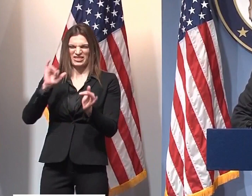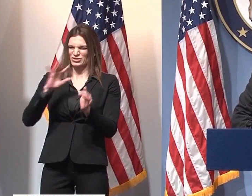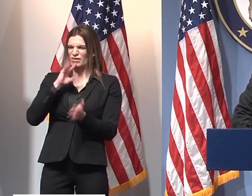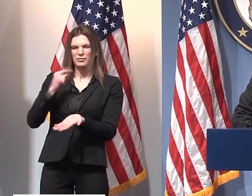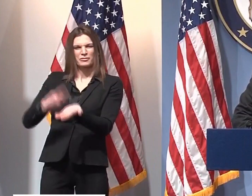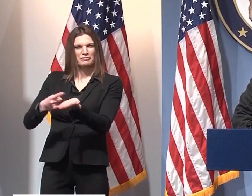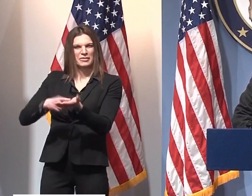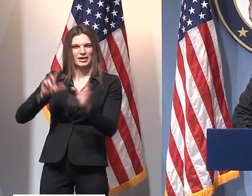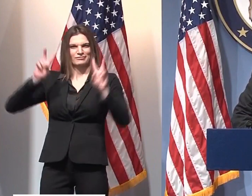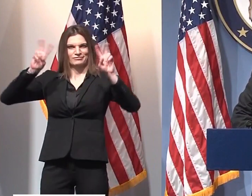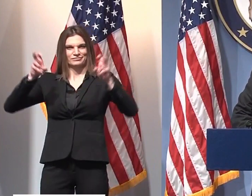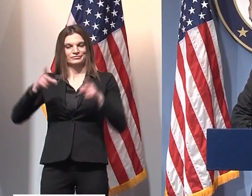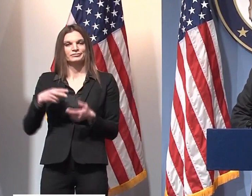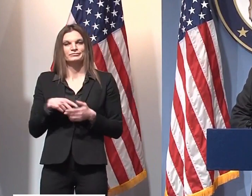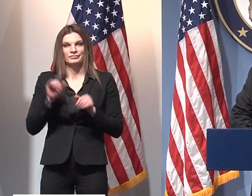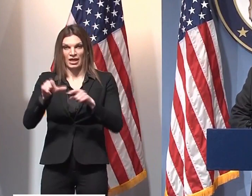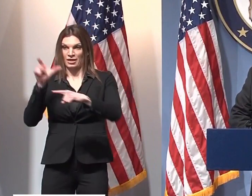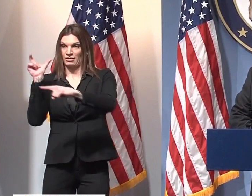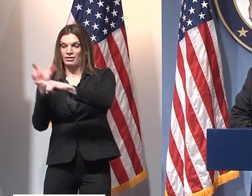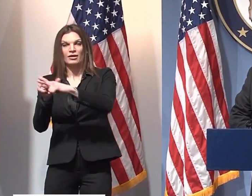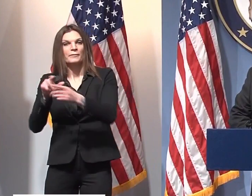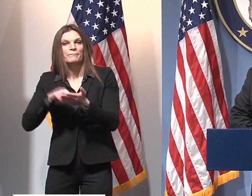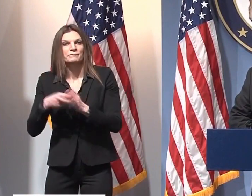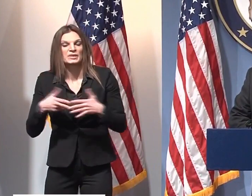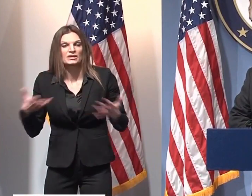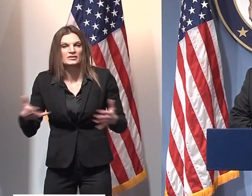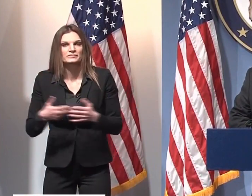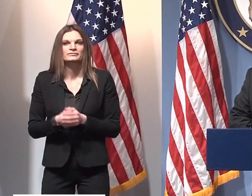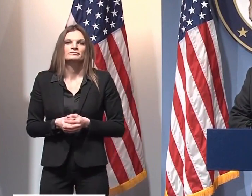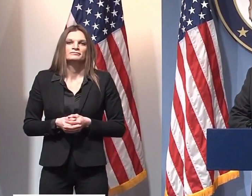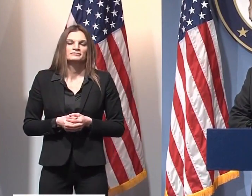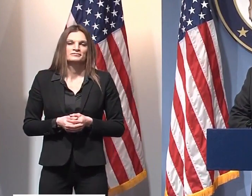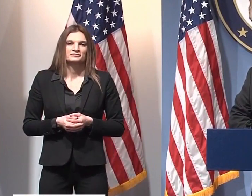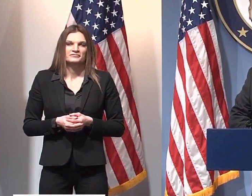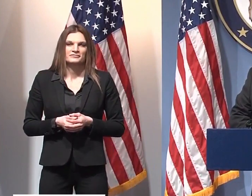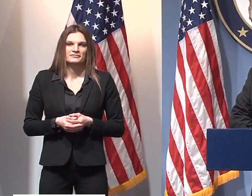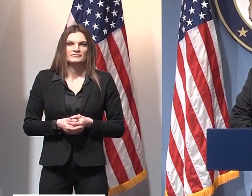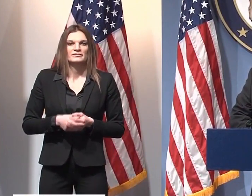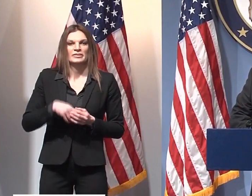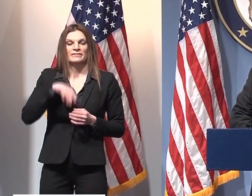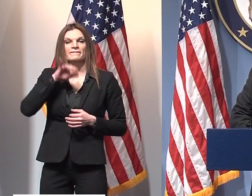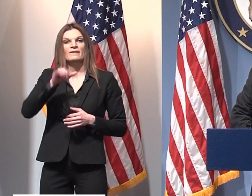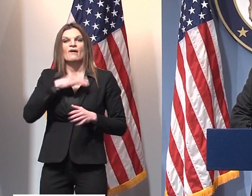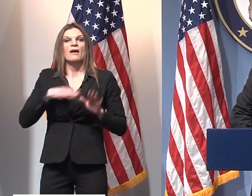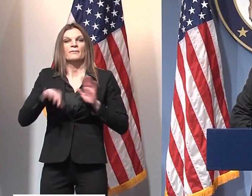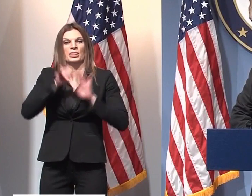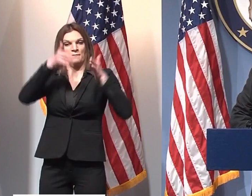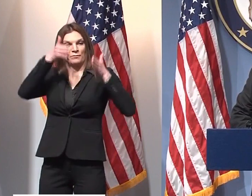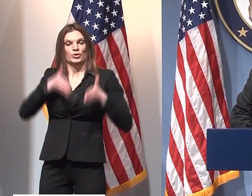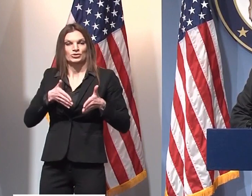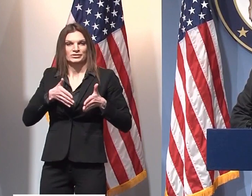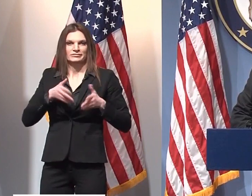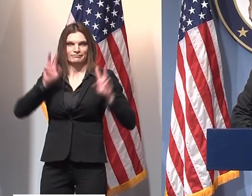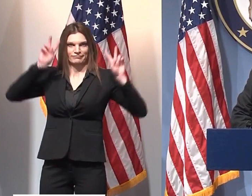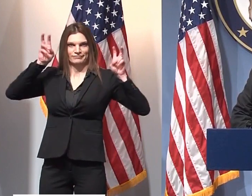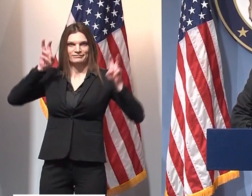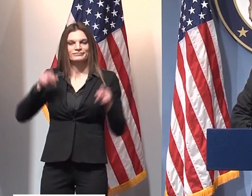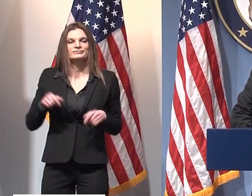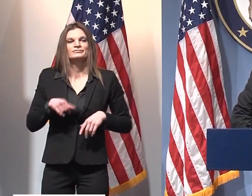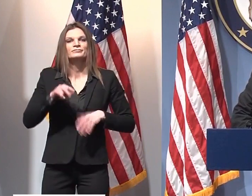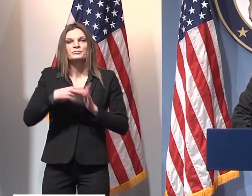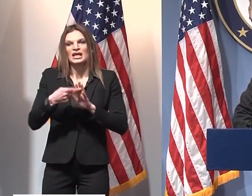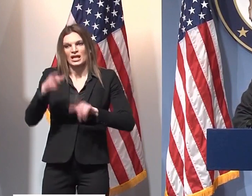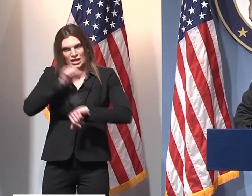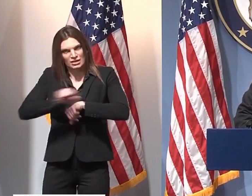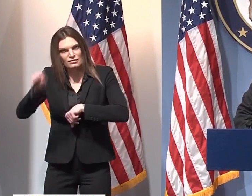It's a complex term for a population we know all too well. ALICE is the person who works hard to make a living but